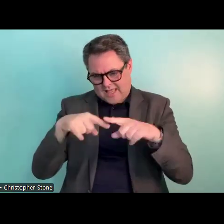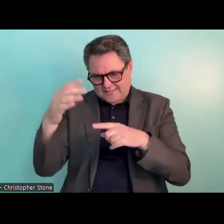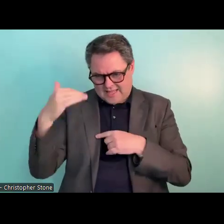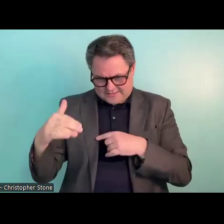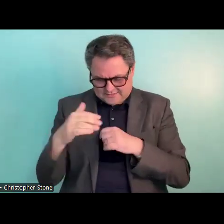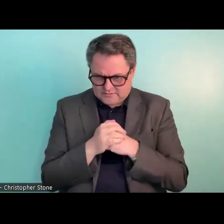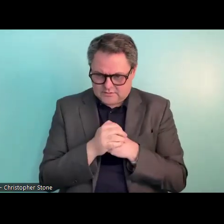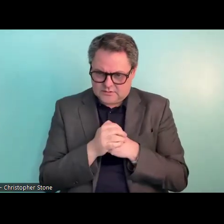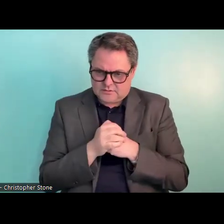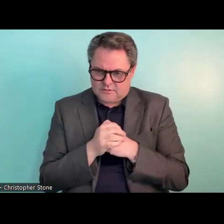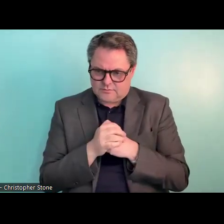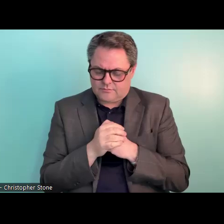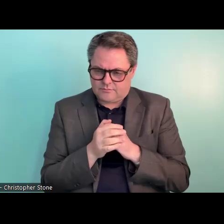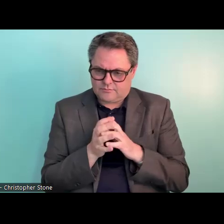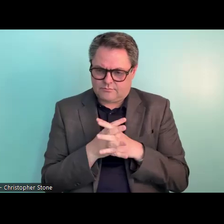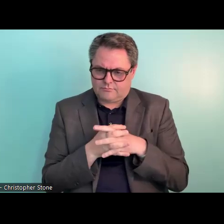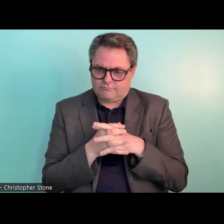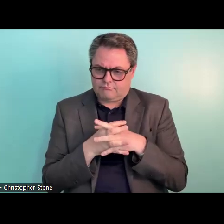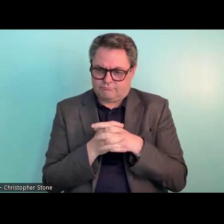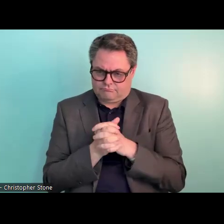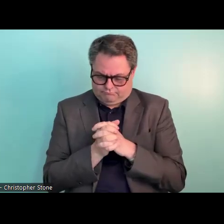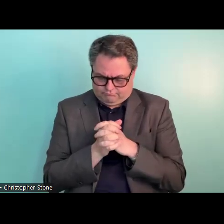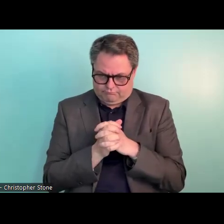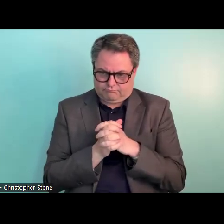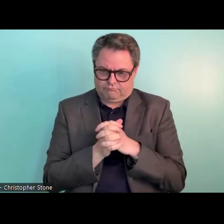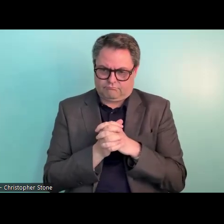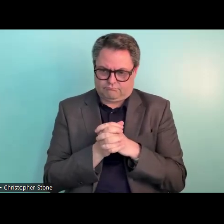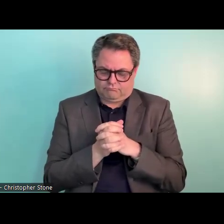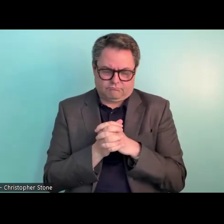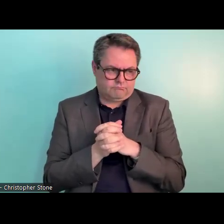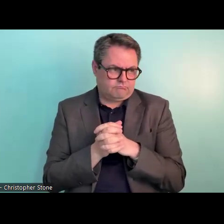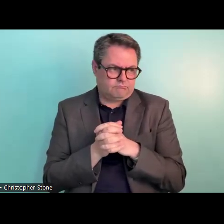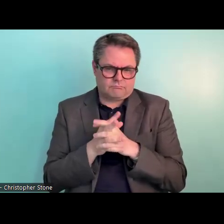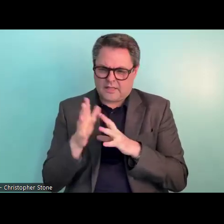secretary. Sorry, can we have the next slide, please?